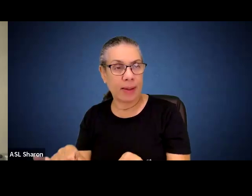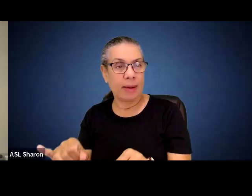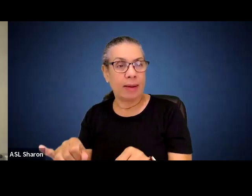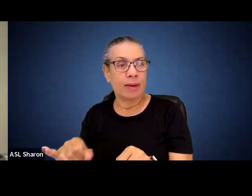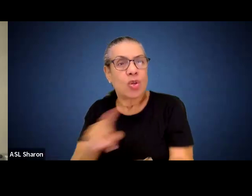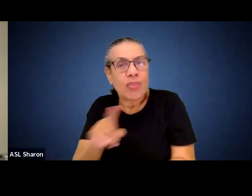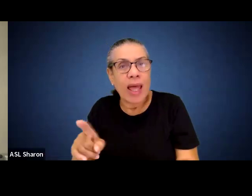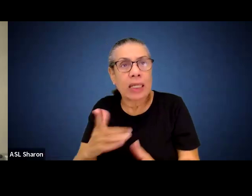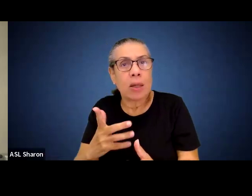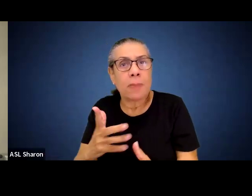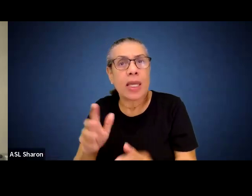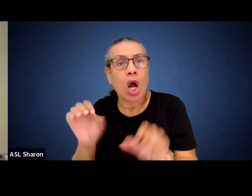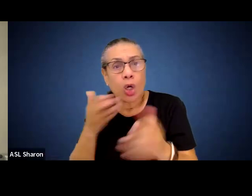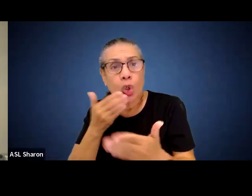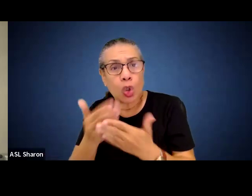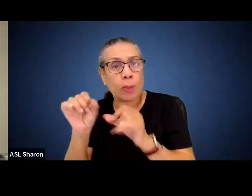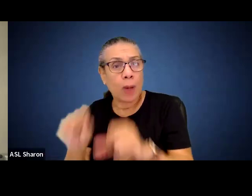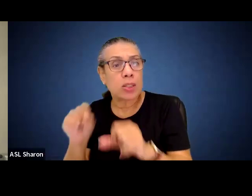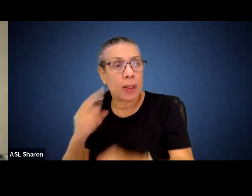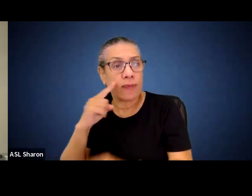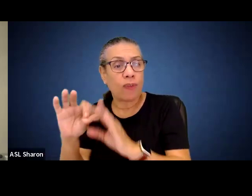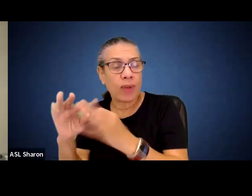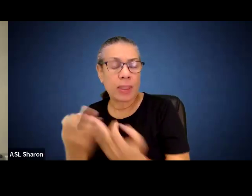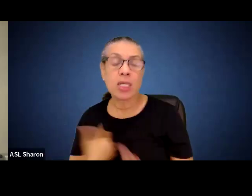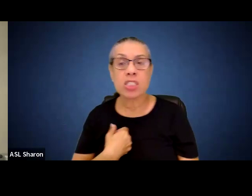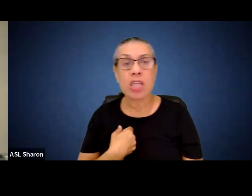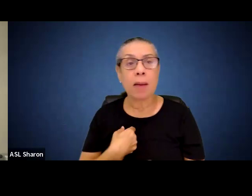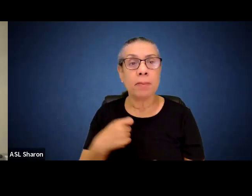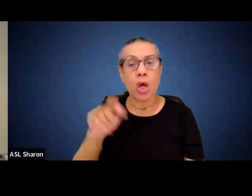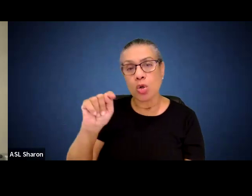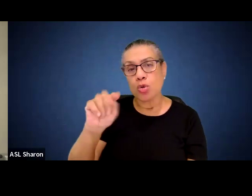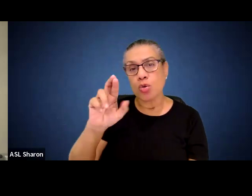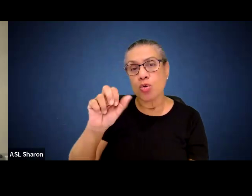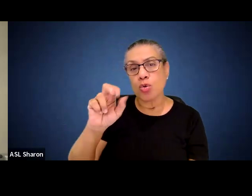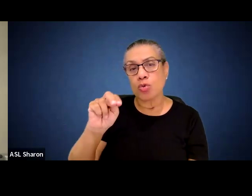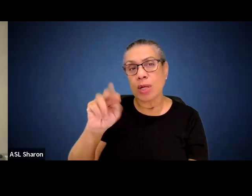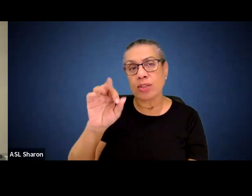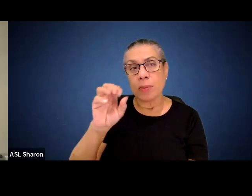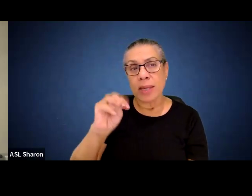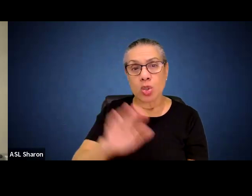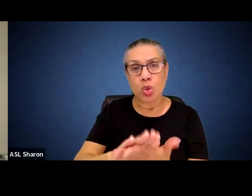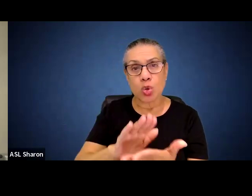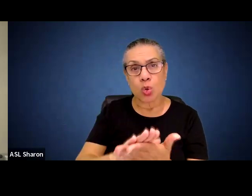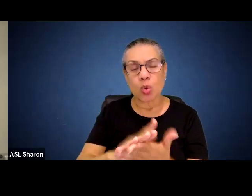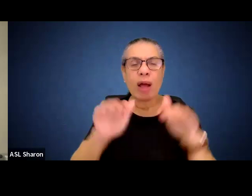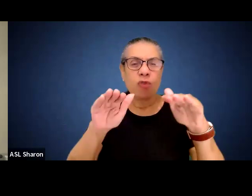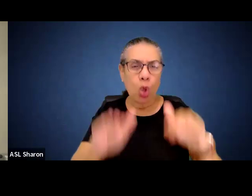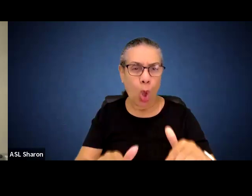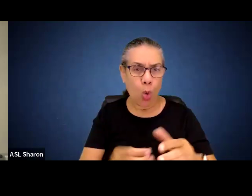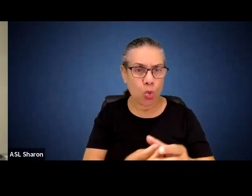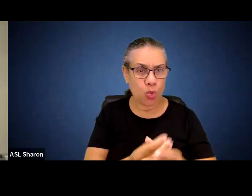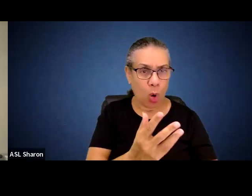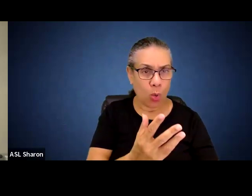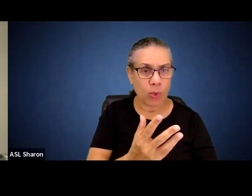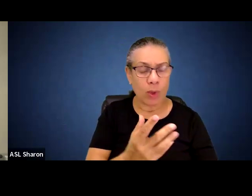for families. So like we know transformation students have lower growth than non-transformation students. Those schools then need